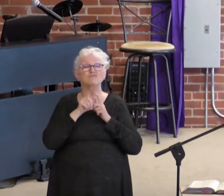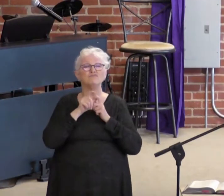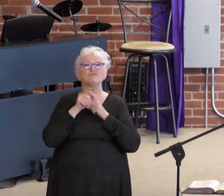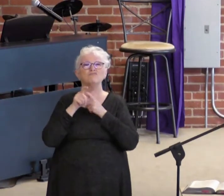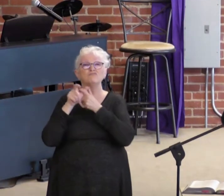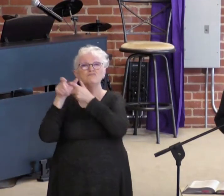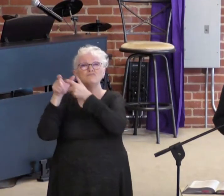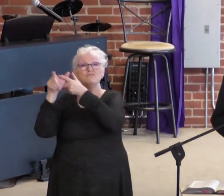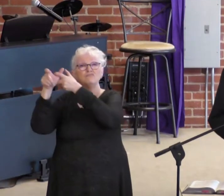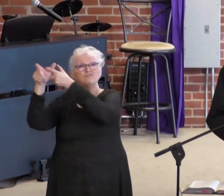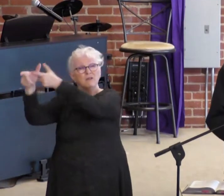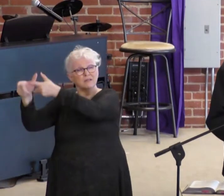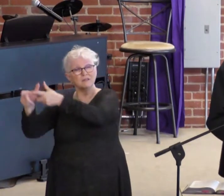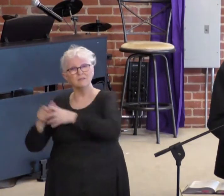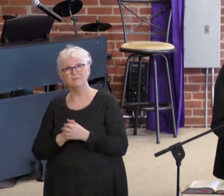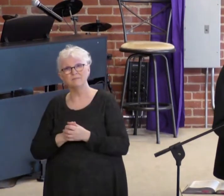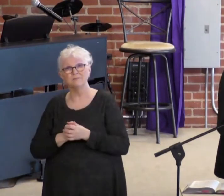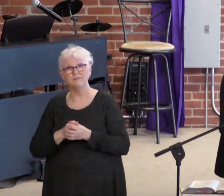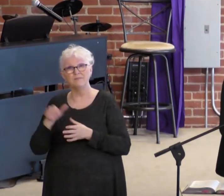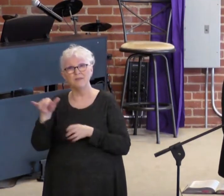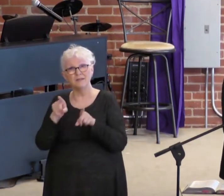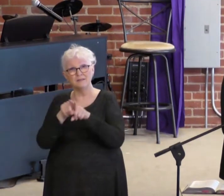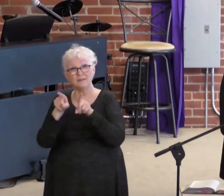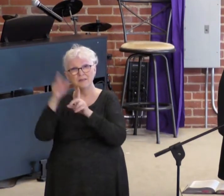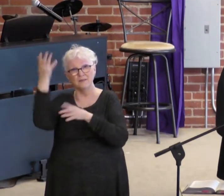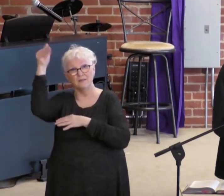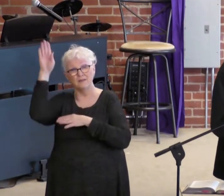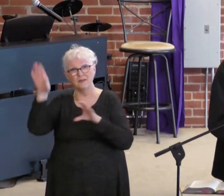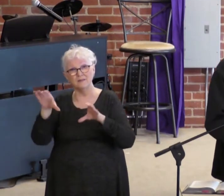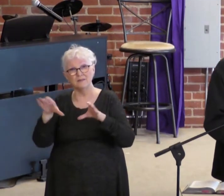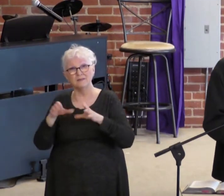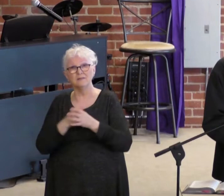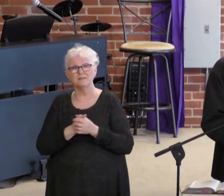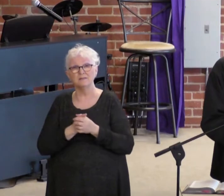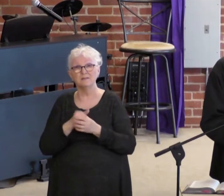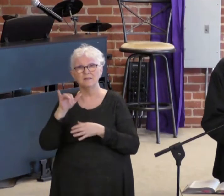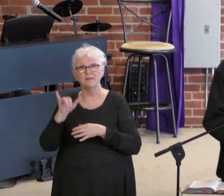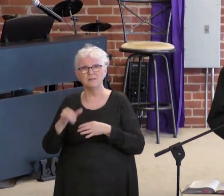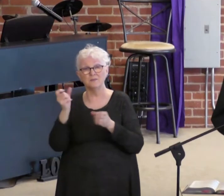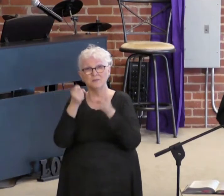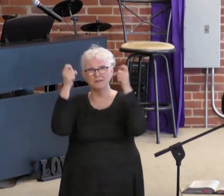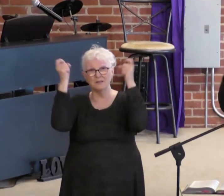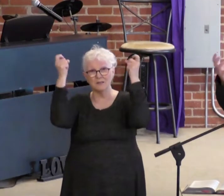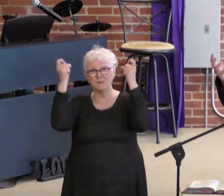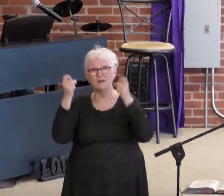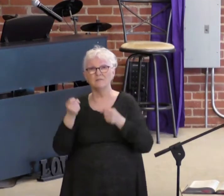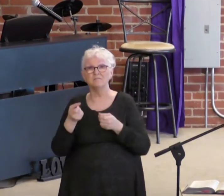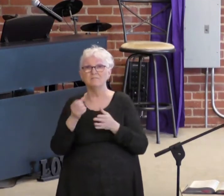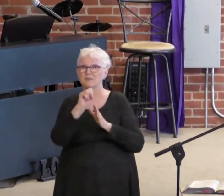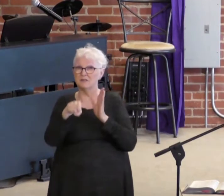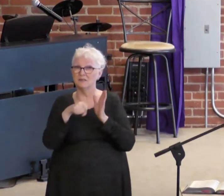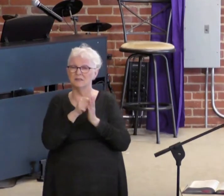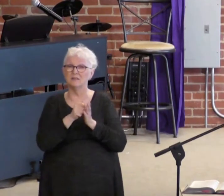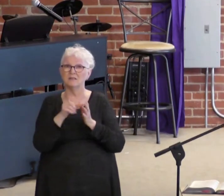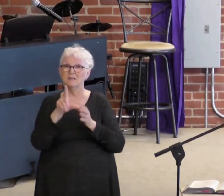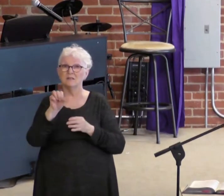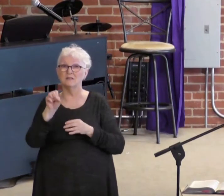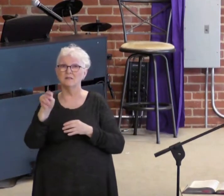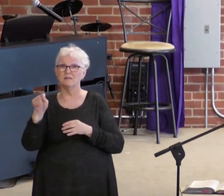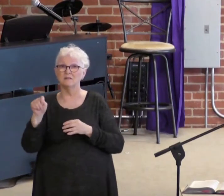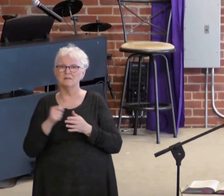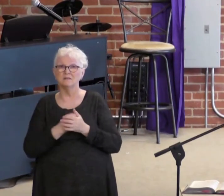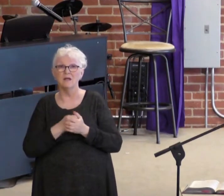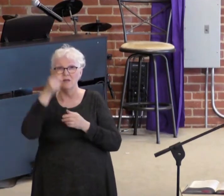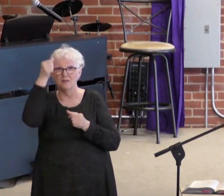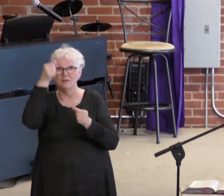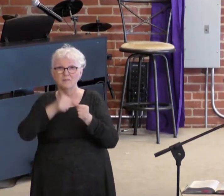That's what God does for us. That's what we celebrate during this season of Lent, is to remember that God